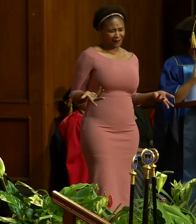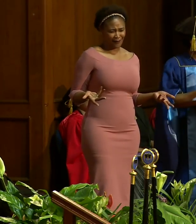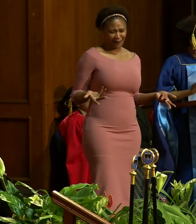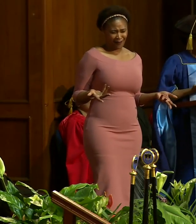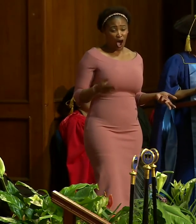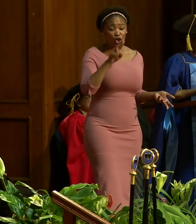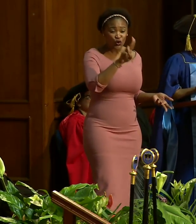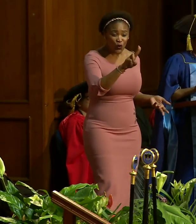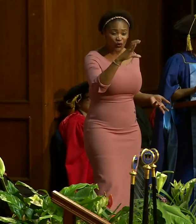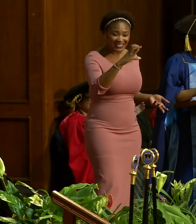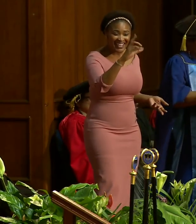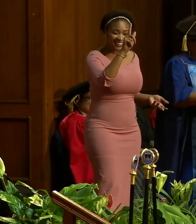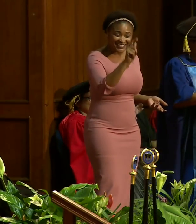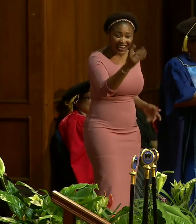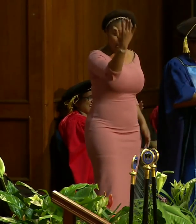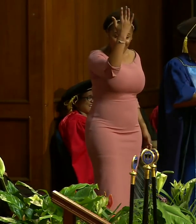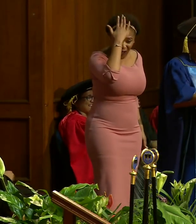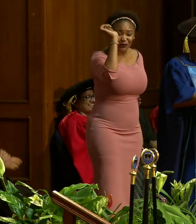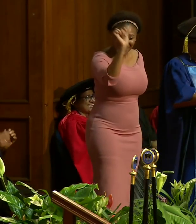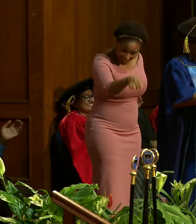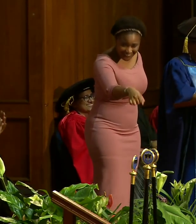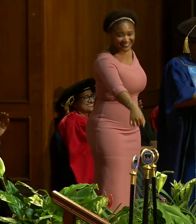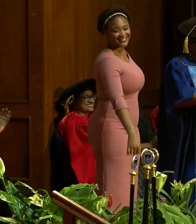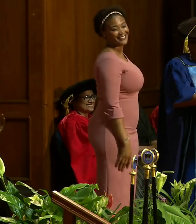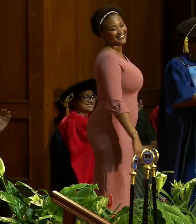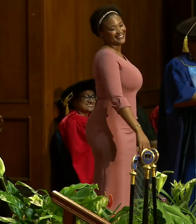It's a UCT graduate.